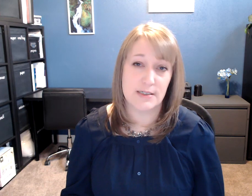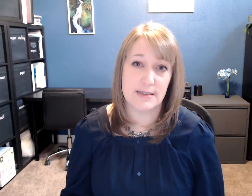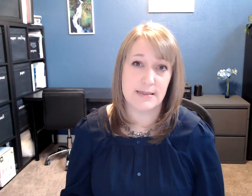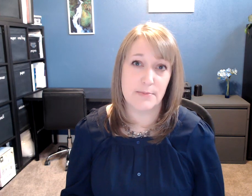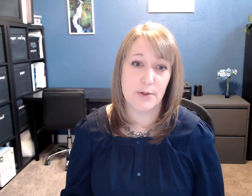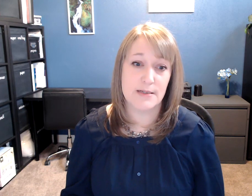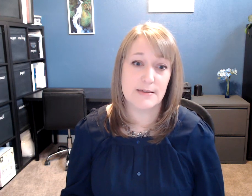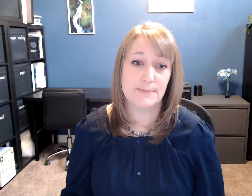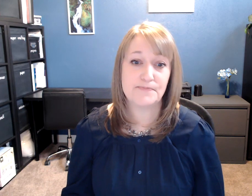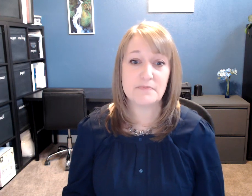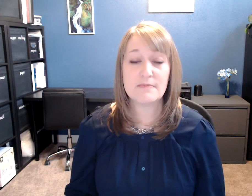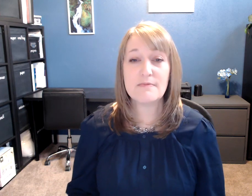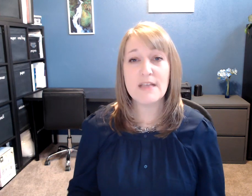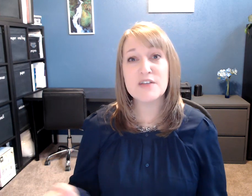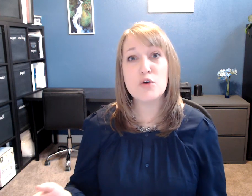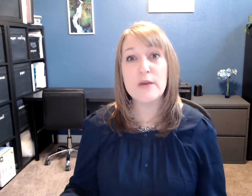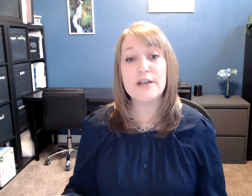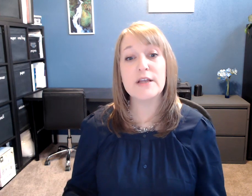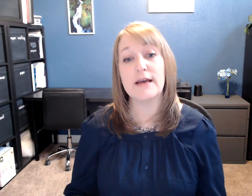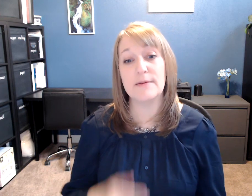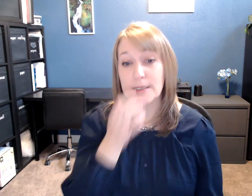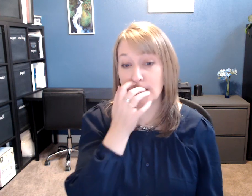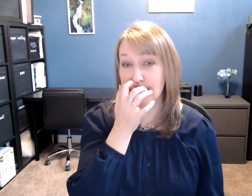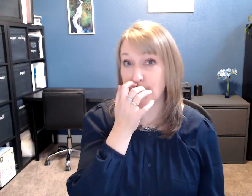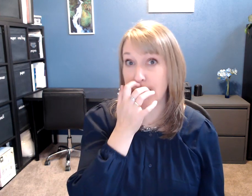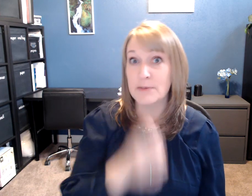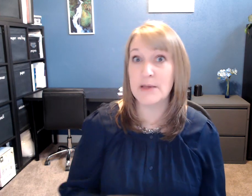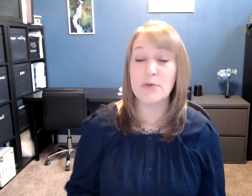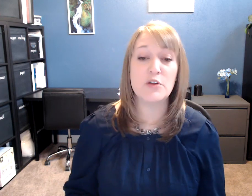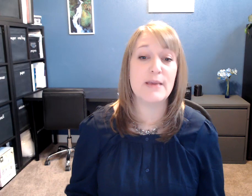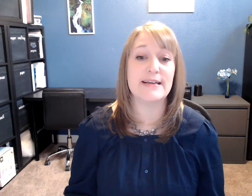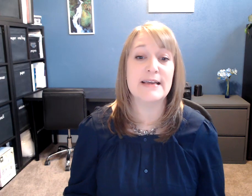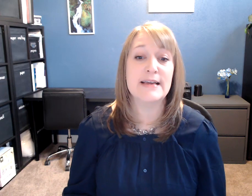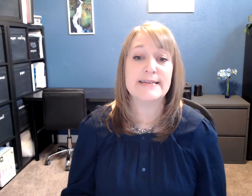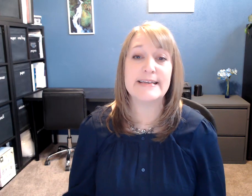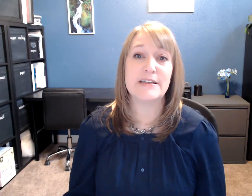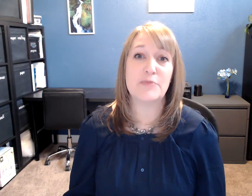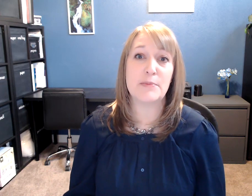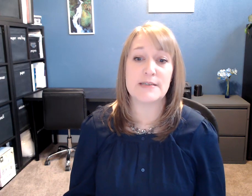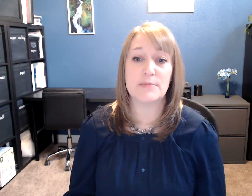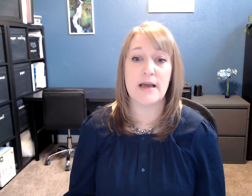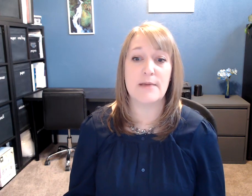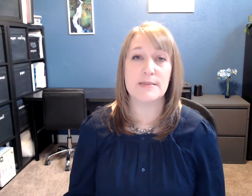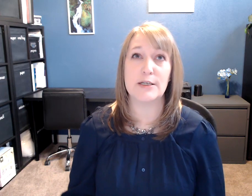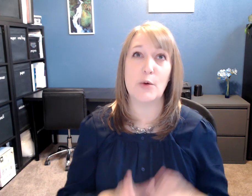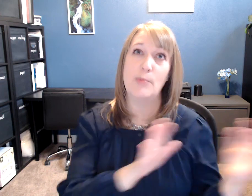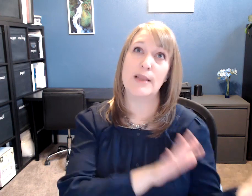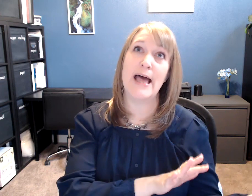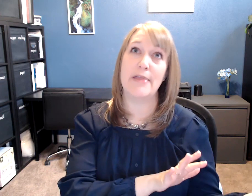accomplishes the same purpose. So when interacting with hearing people, you may see deaf people sometimes, apply